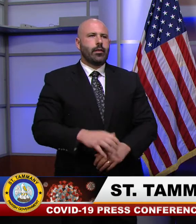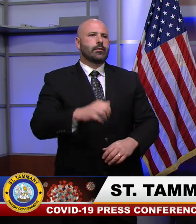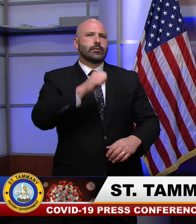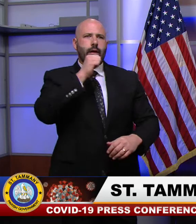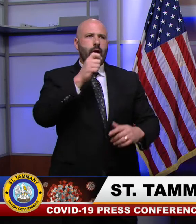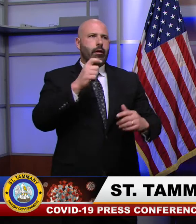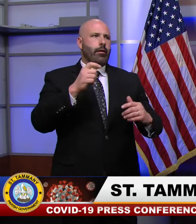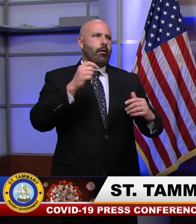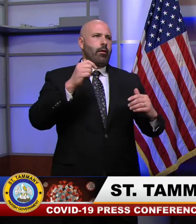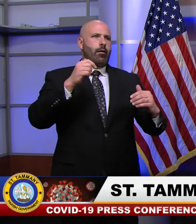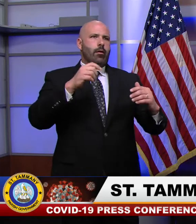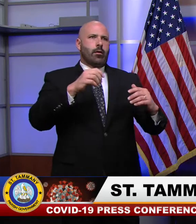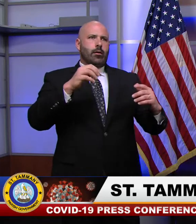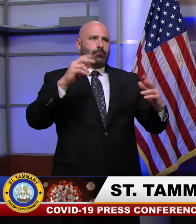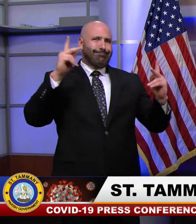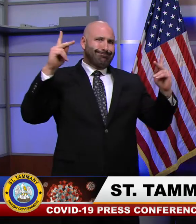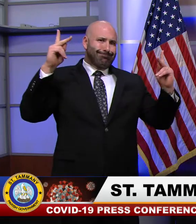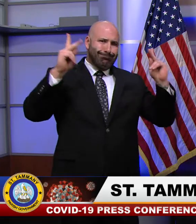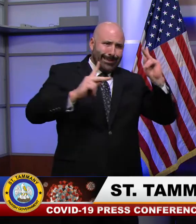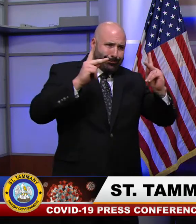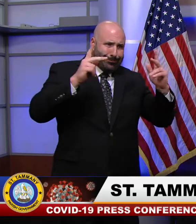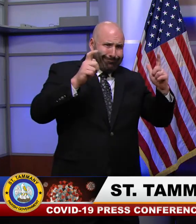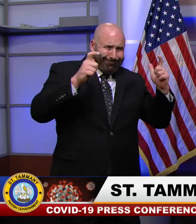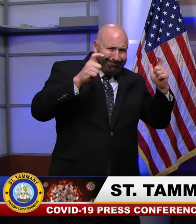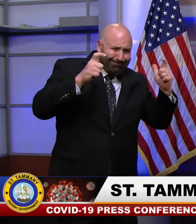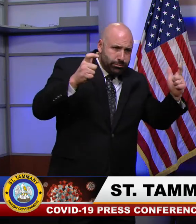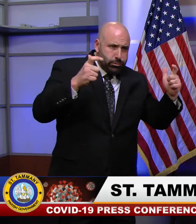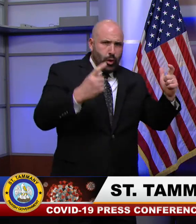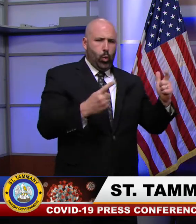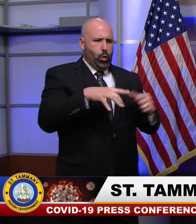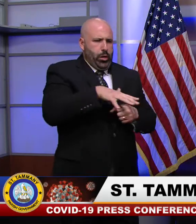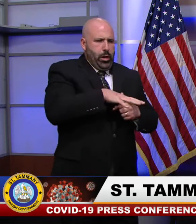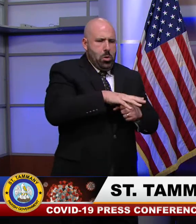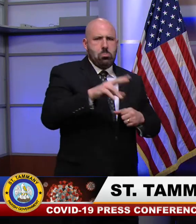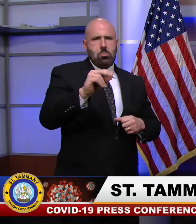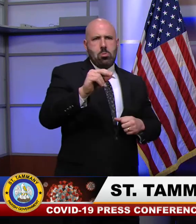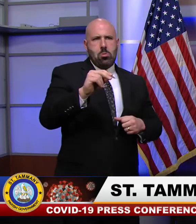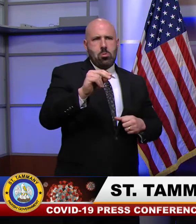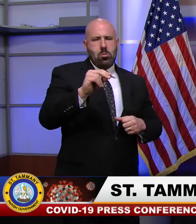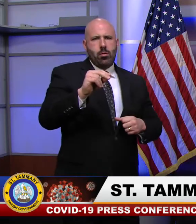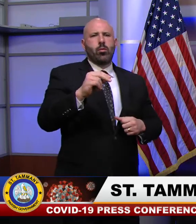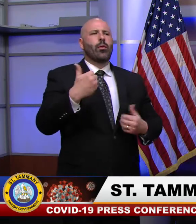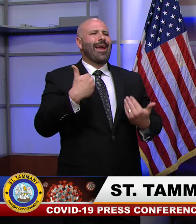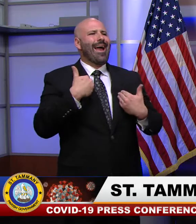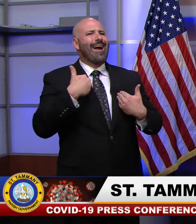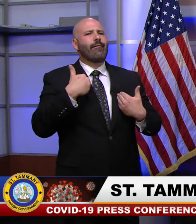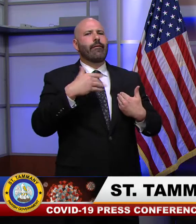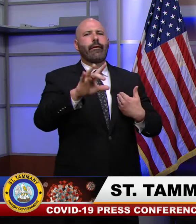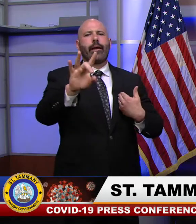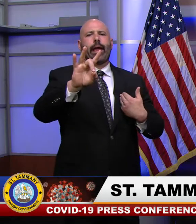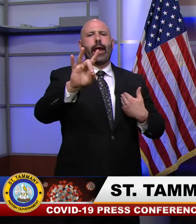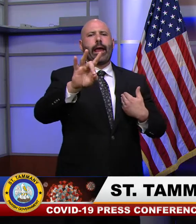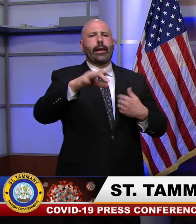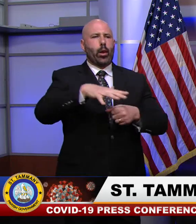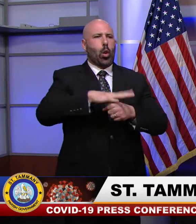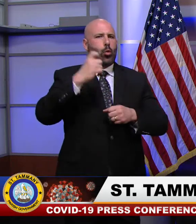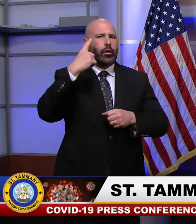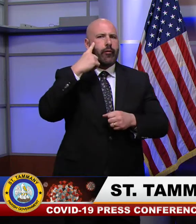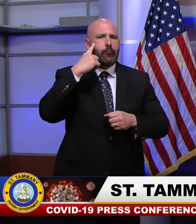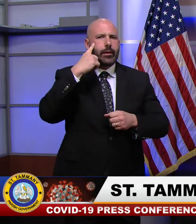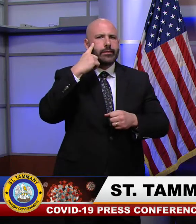area like some of the other larger parishes. We have 8 municipalities, so we have basically